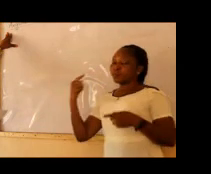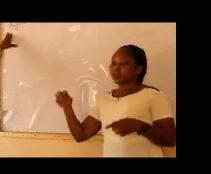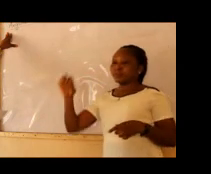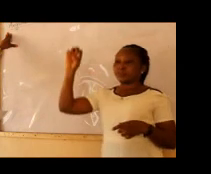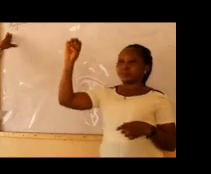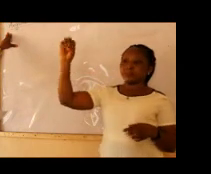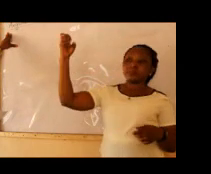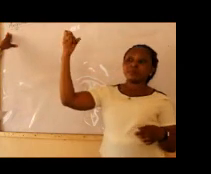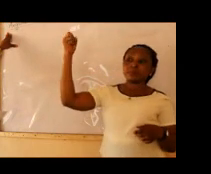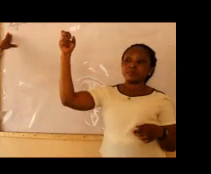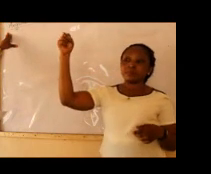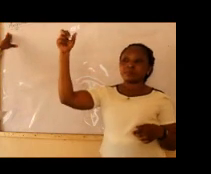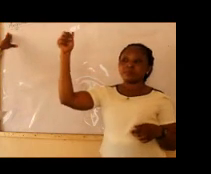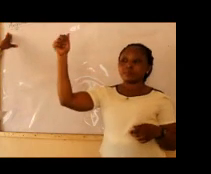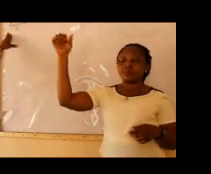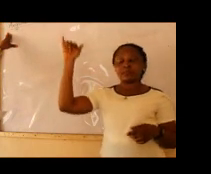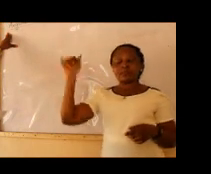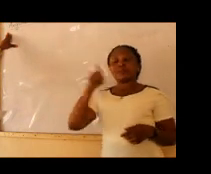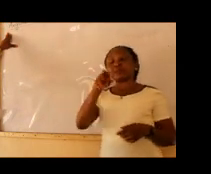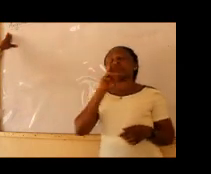are writing.